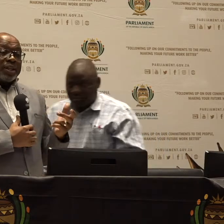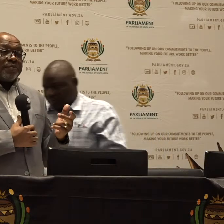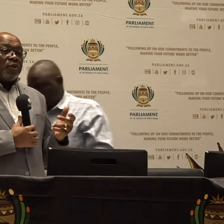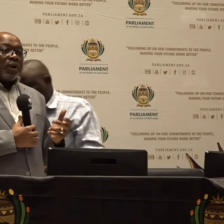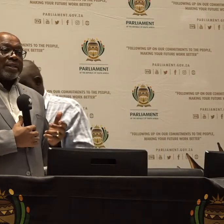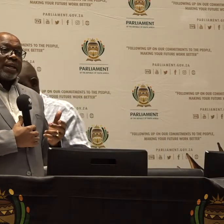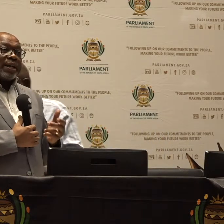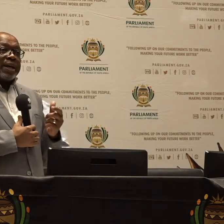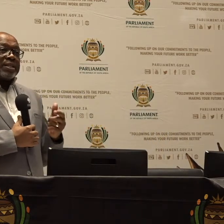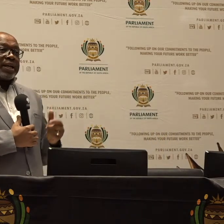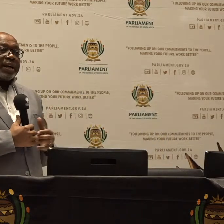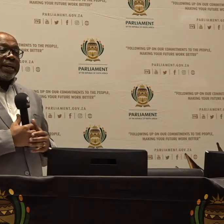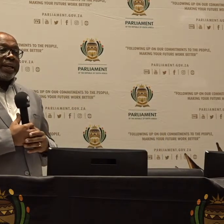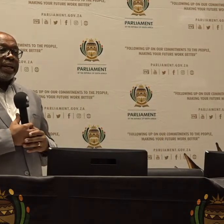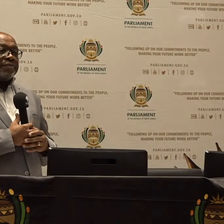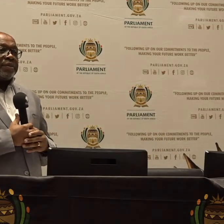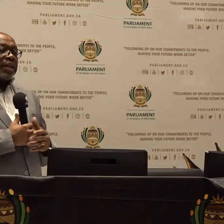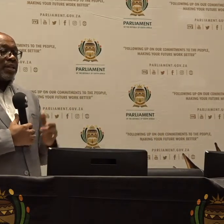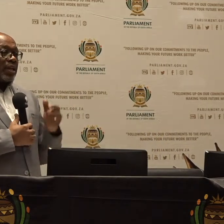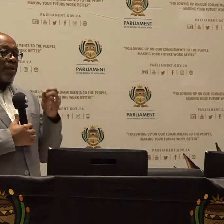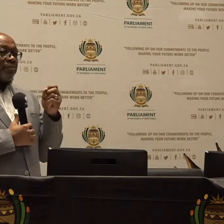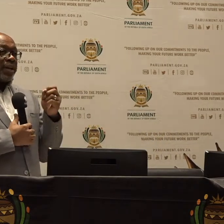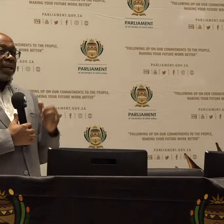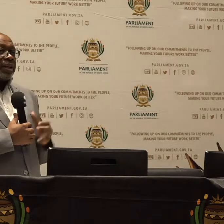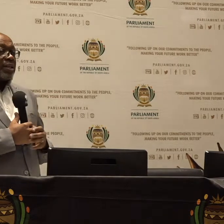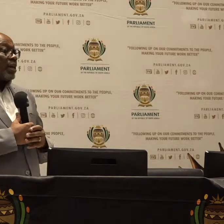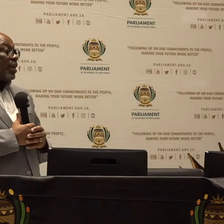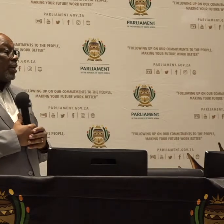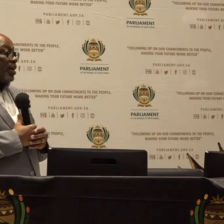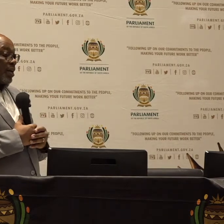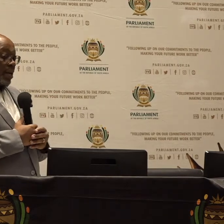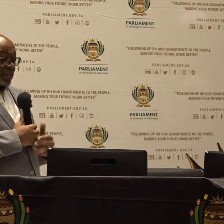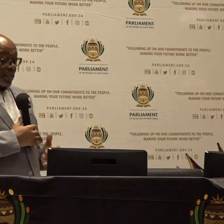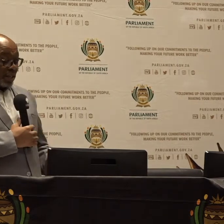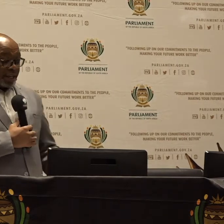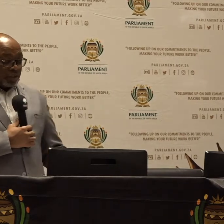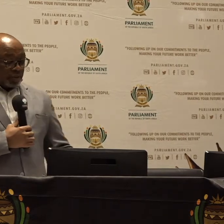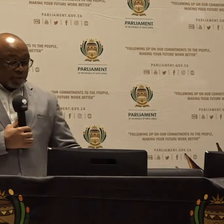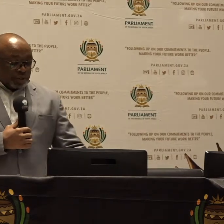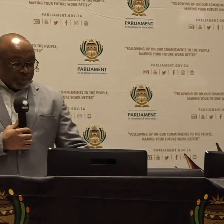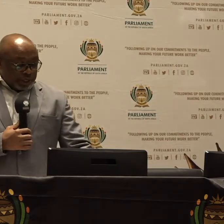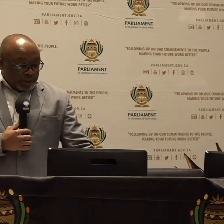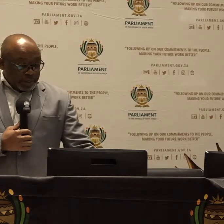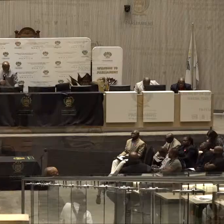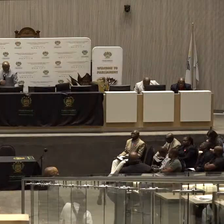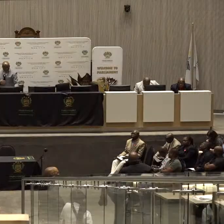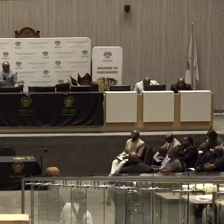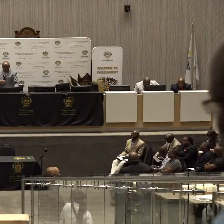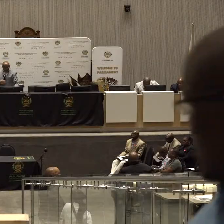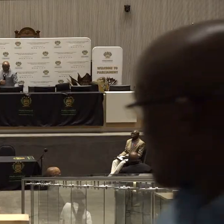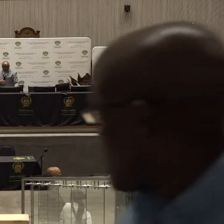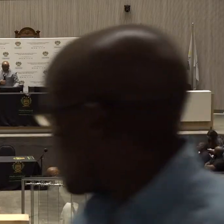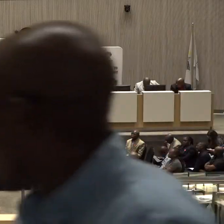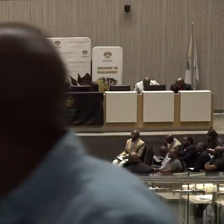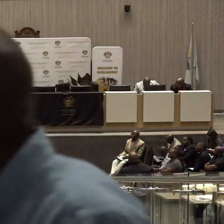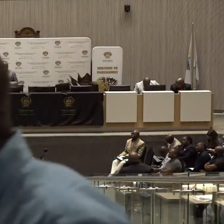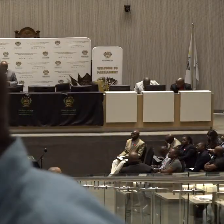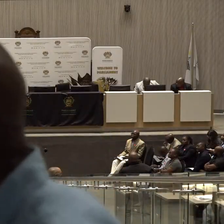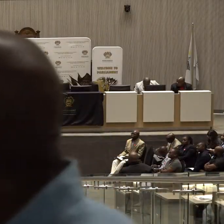so three Focus areas that I can lift that are very critical as it relates to this bill